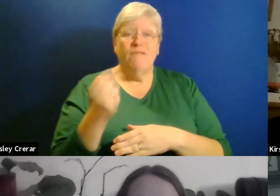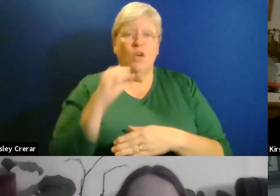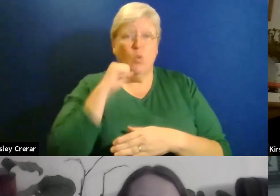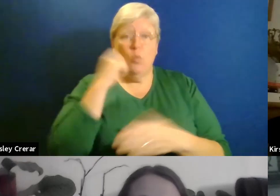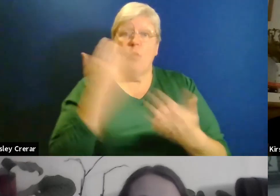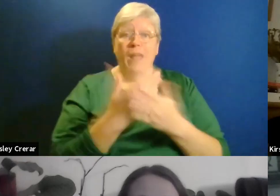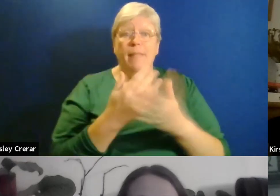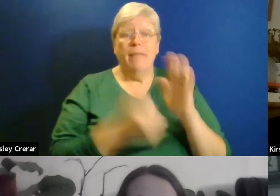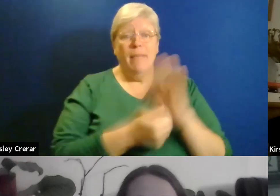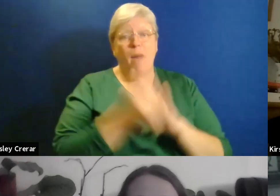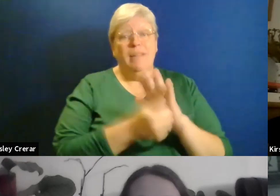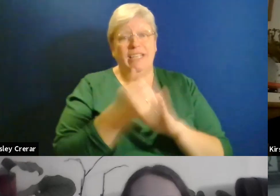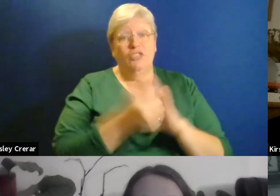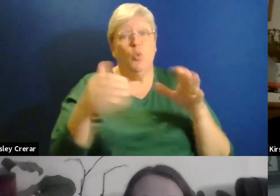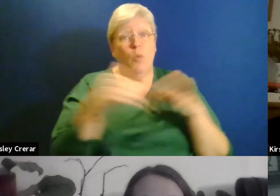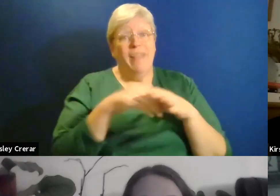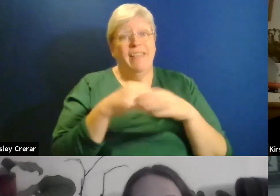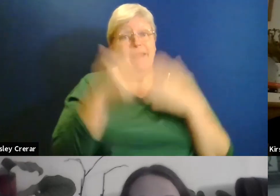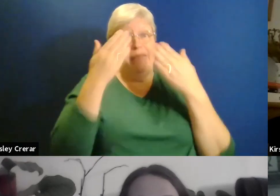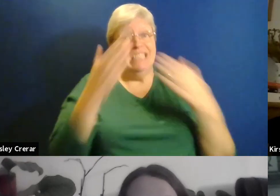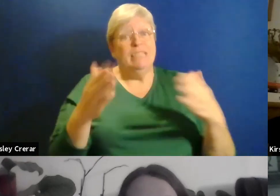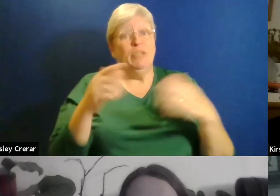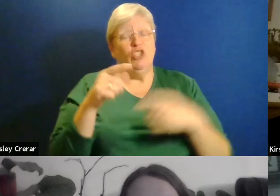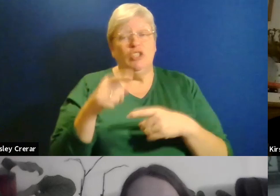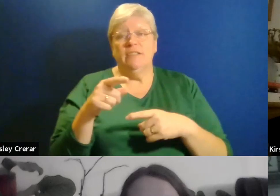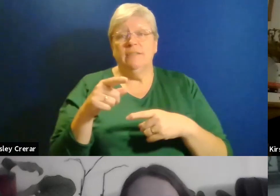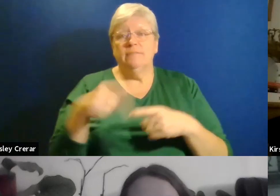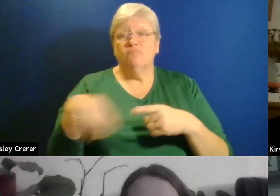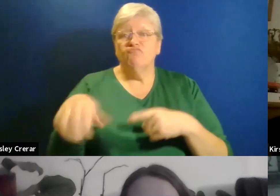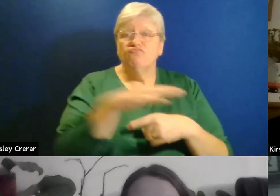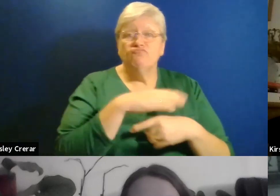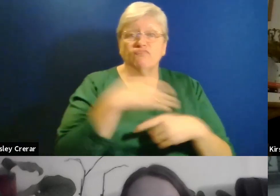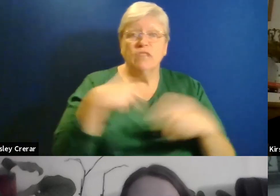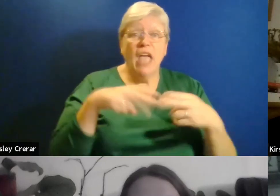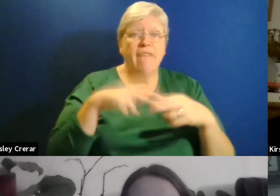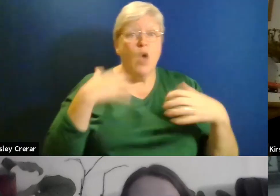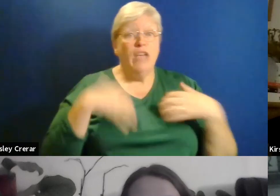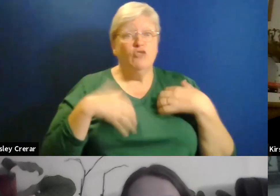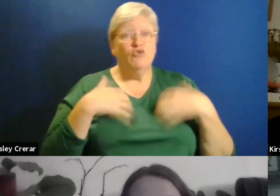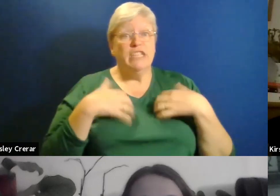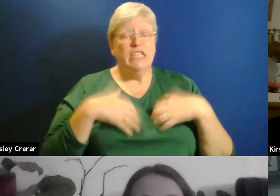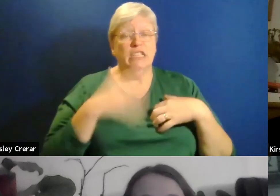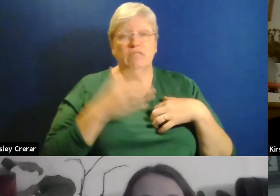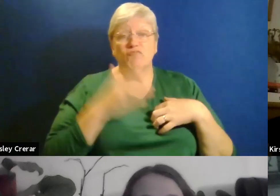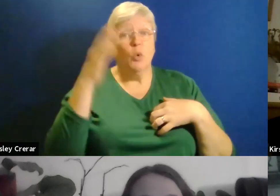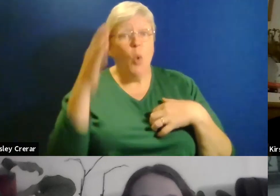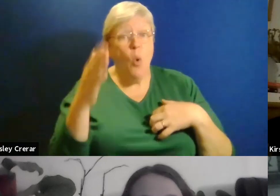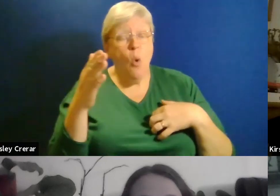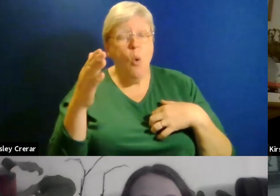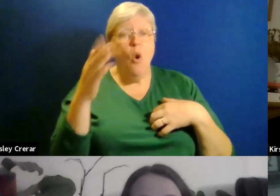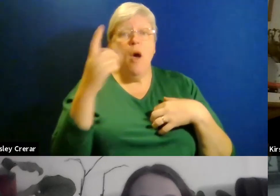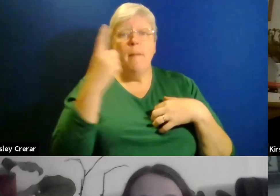published in that exhibition. I think anybody who's interested in that, either attending or potentially